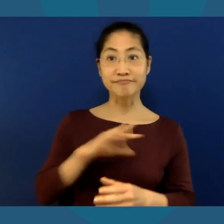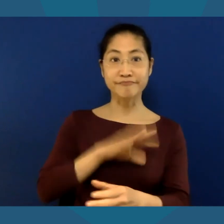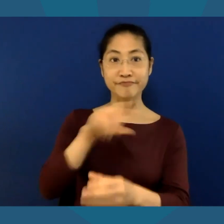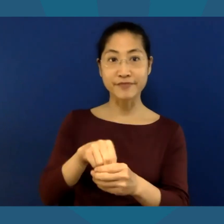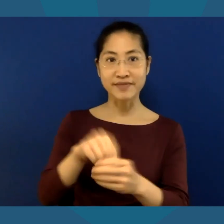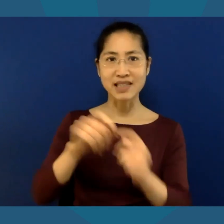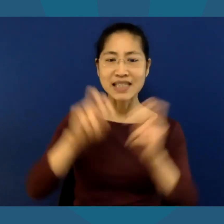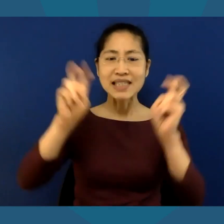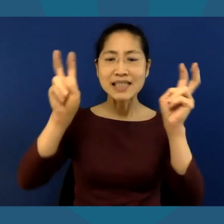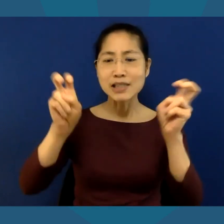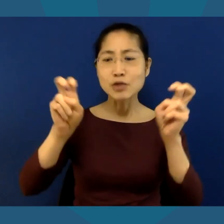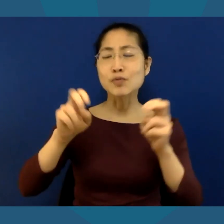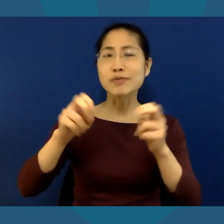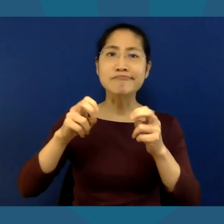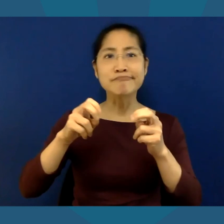with ranching,